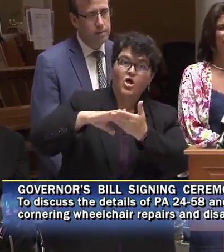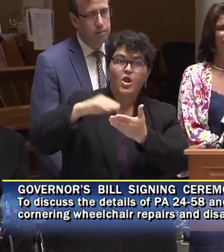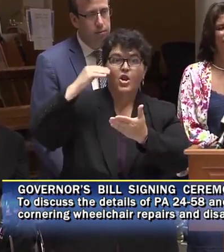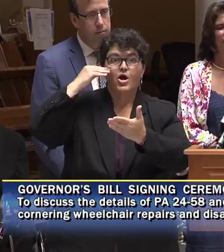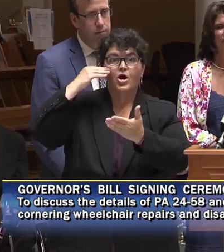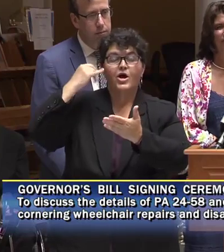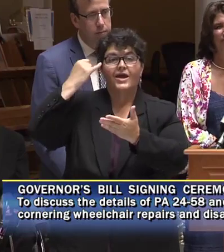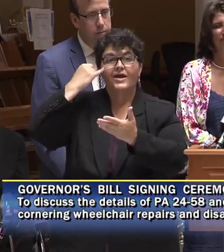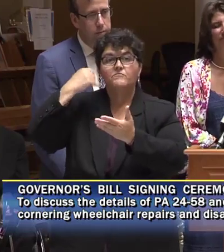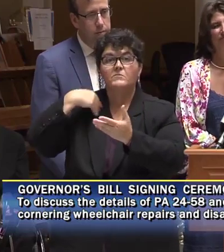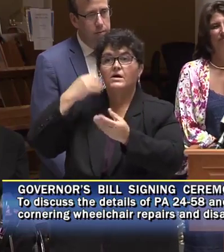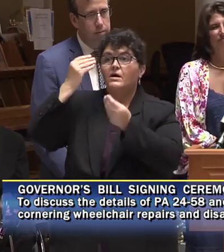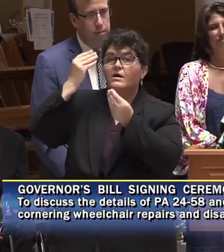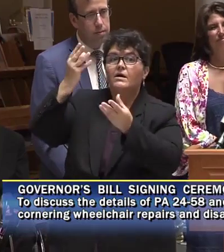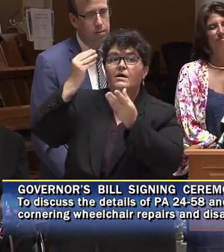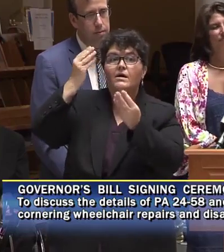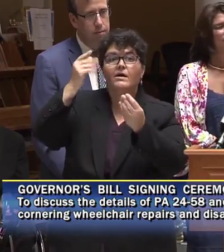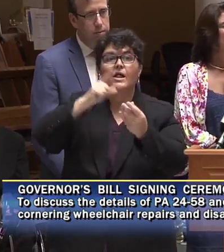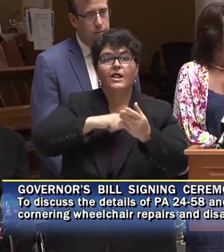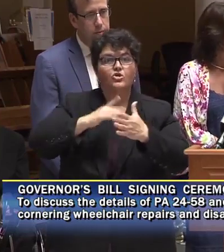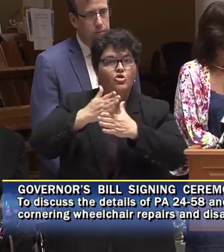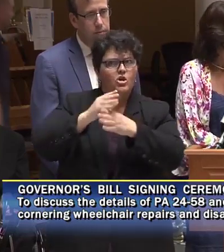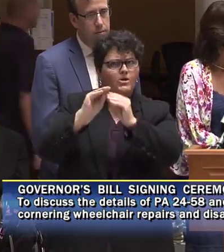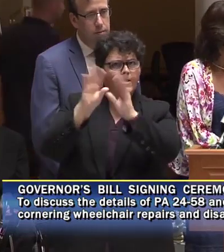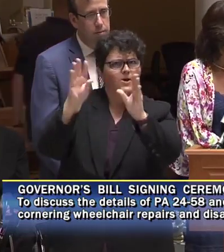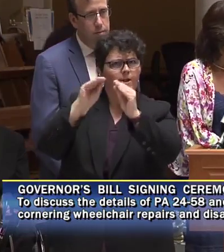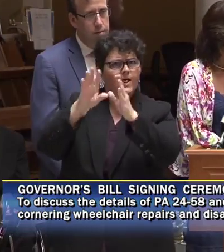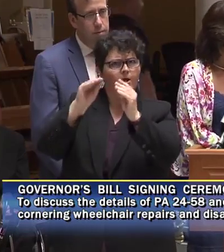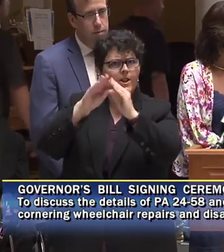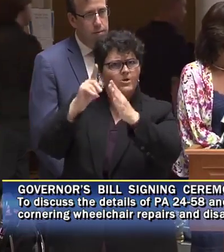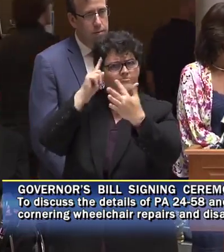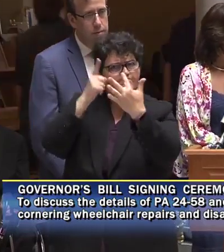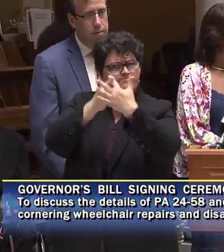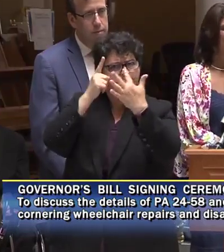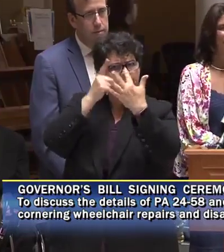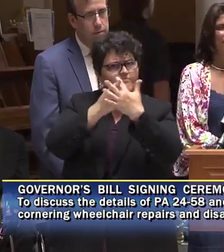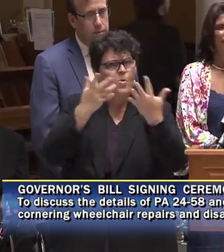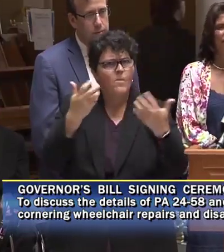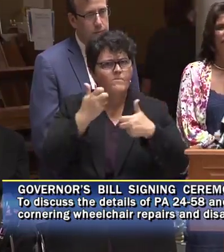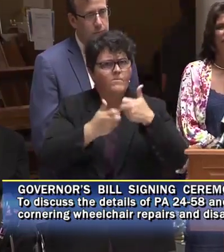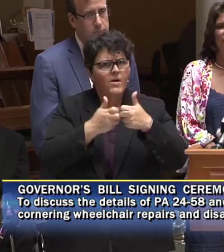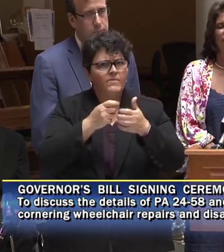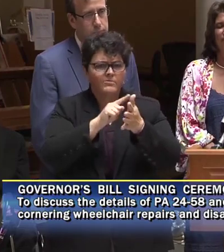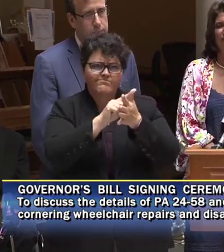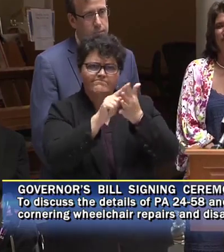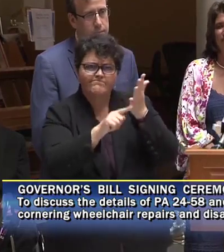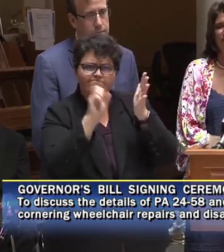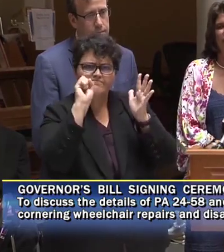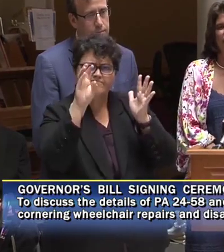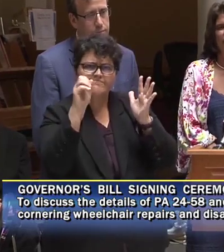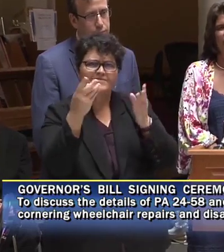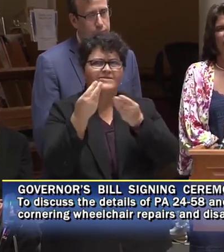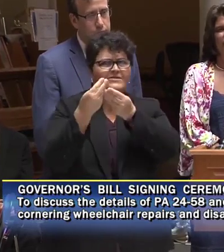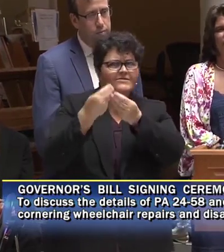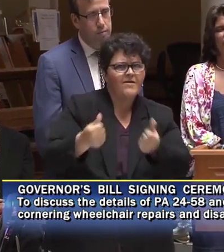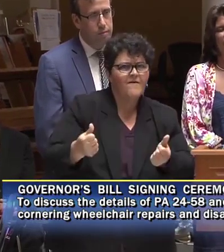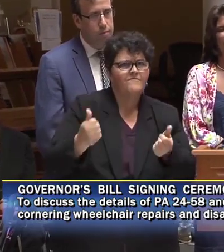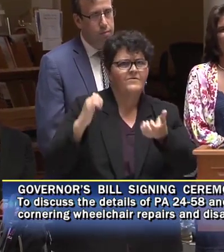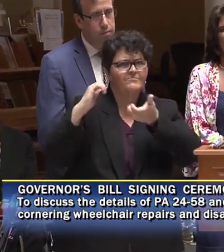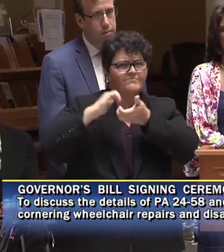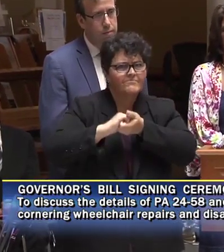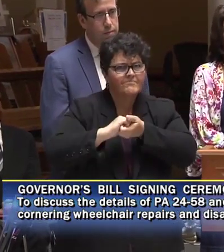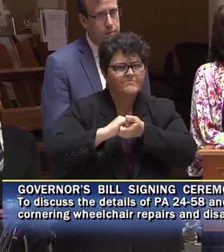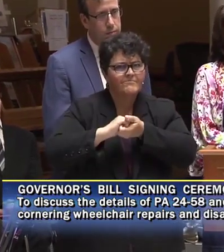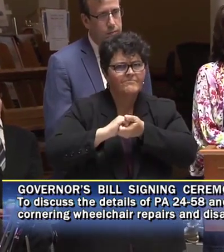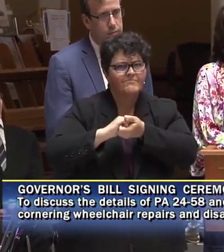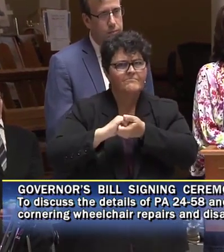the problem, and if you show a willingness to try to fix the problem, you will get support from all of your colleagues, as